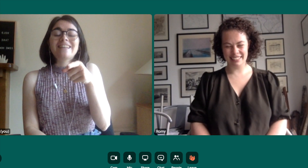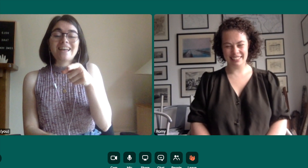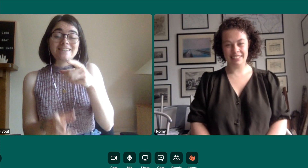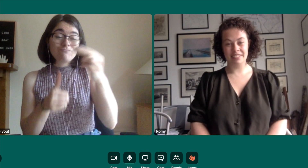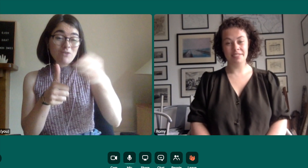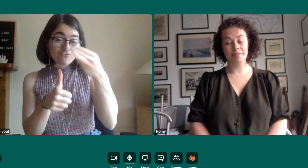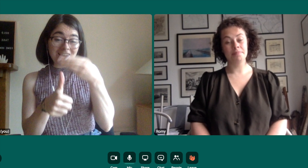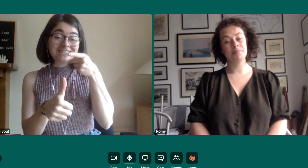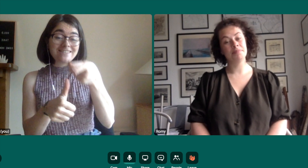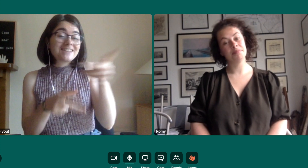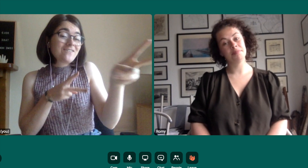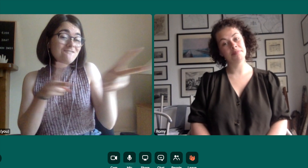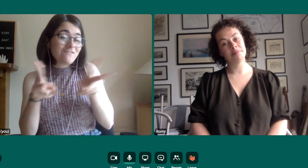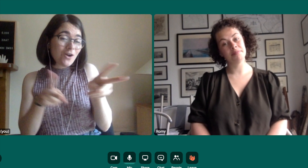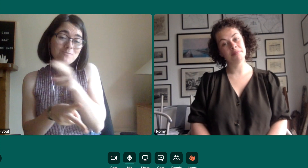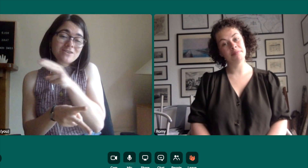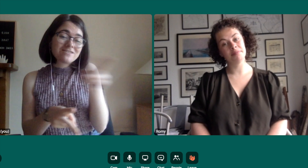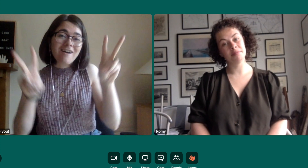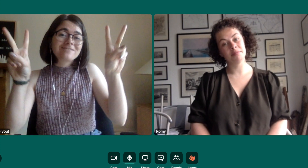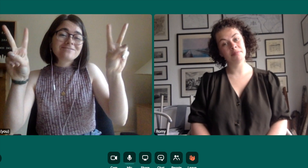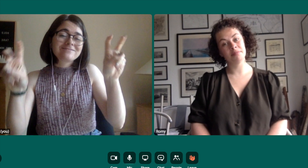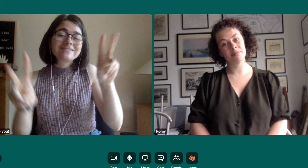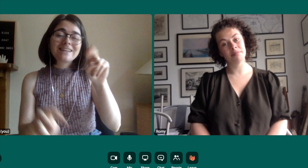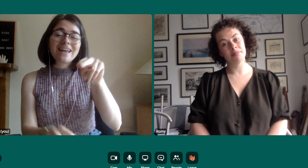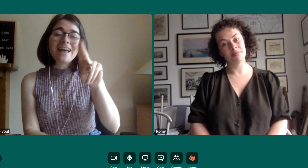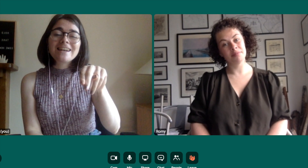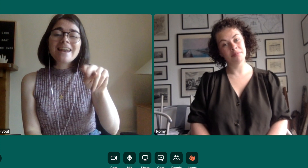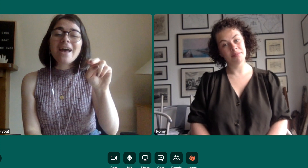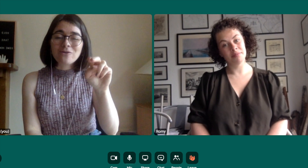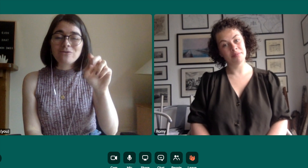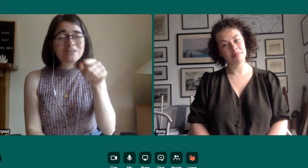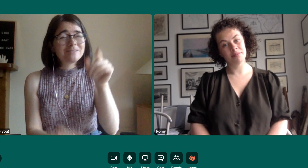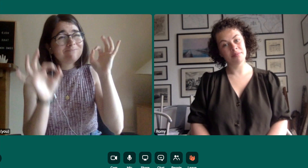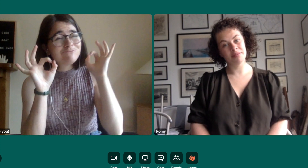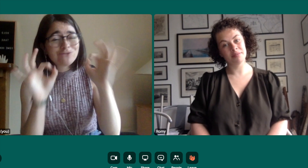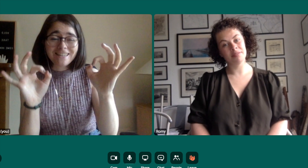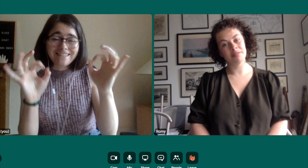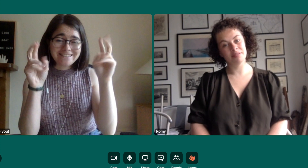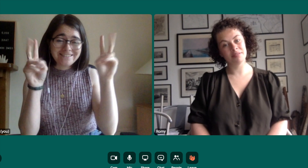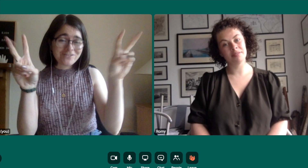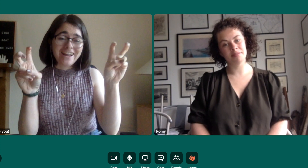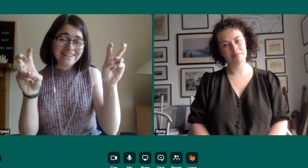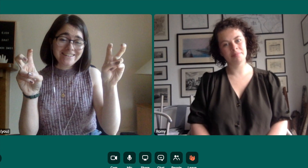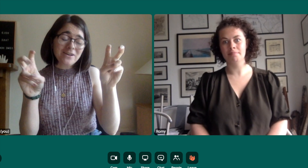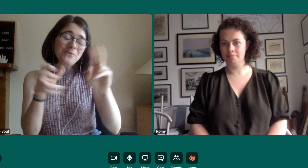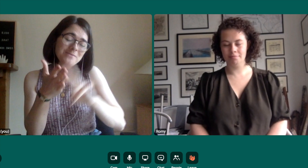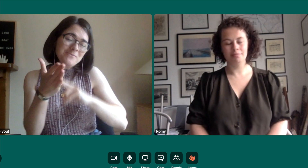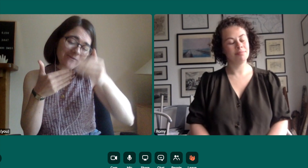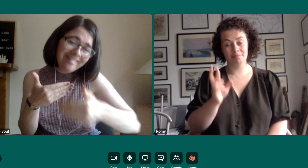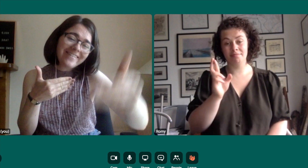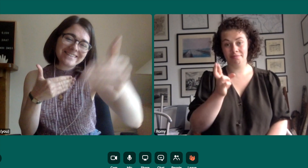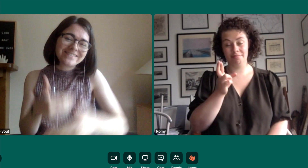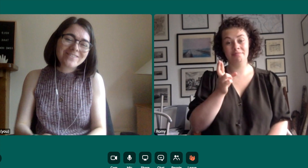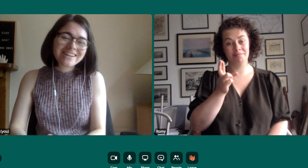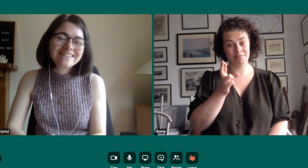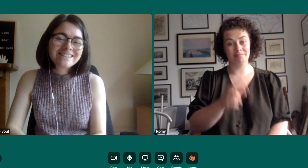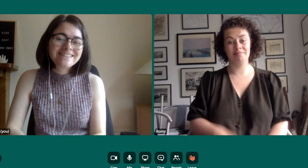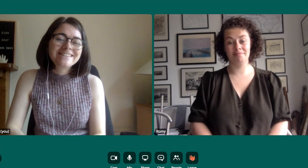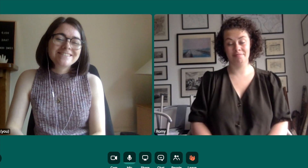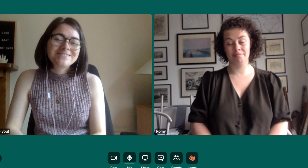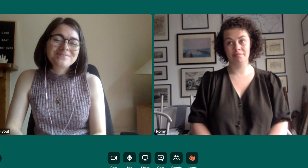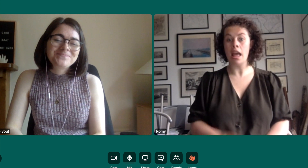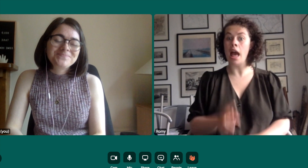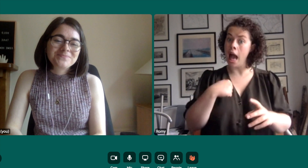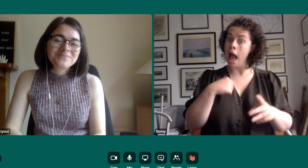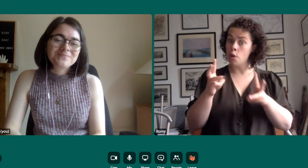noun. It's so true. A great saying, a great phrase. We'll continue to use that into the future. Yeah, I was working with him